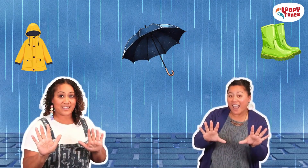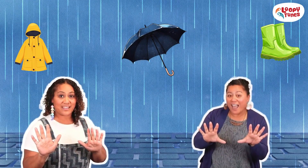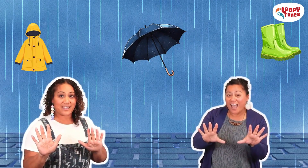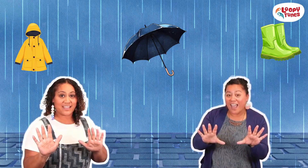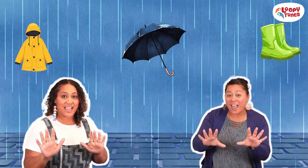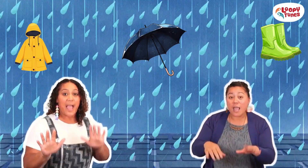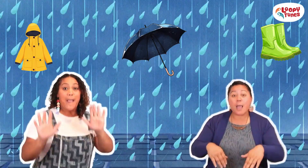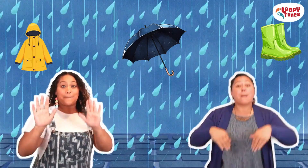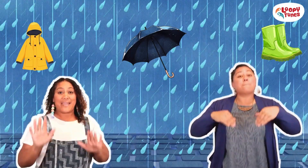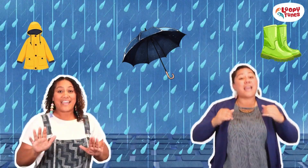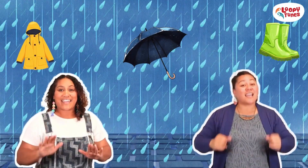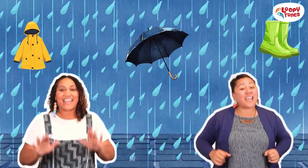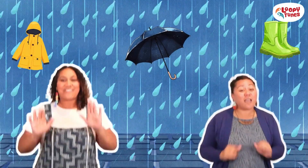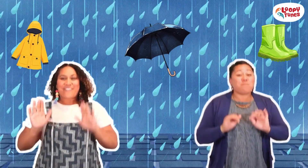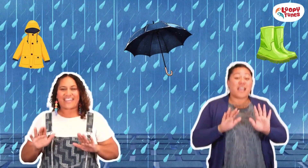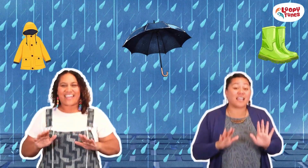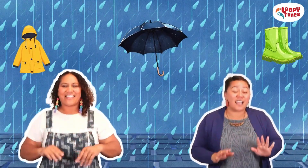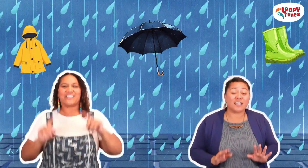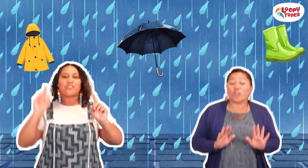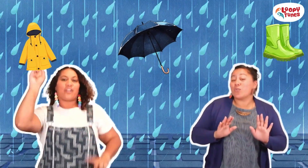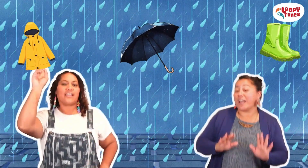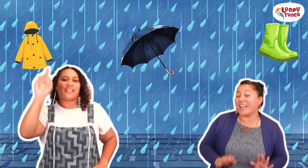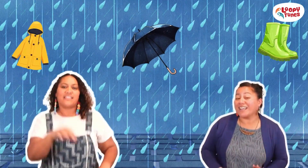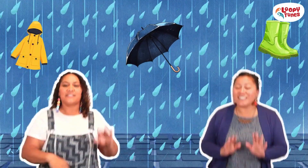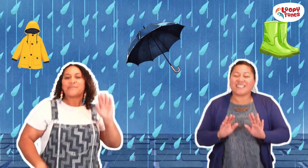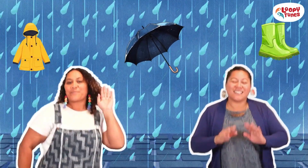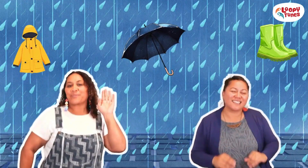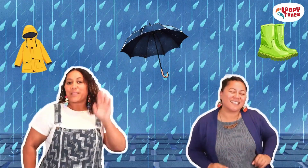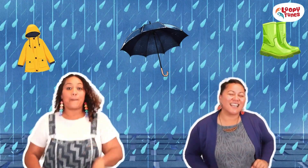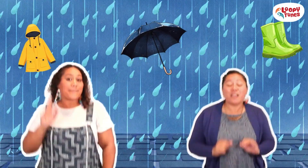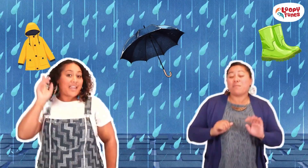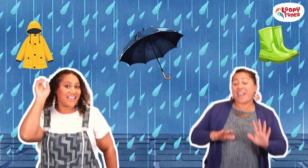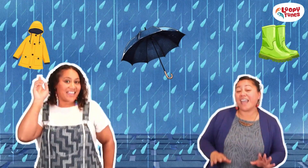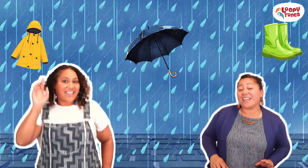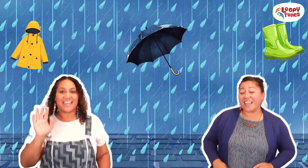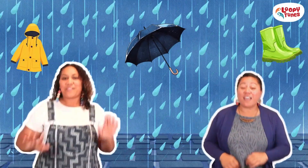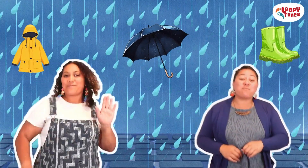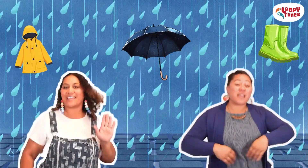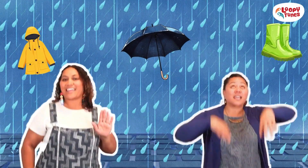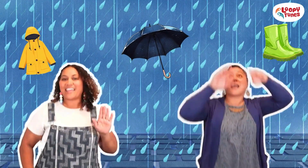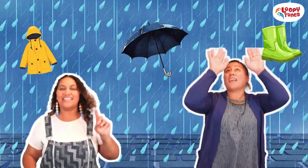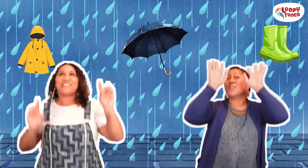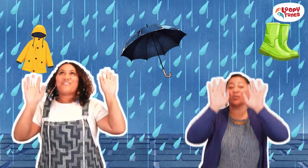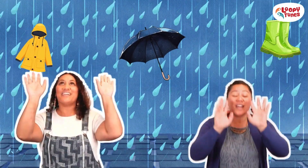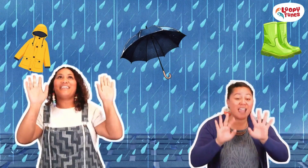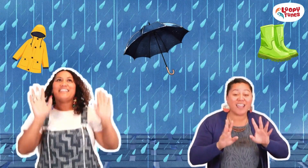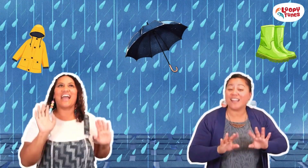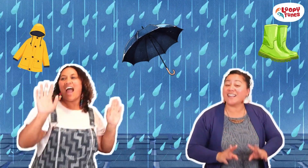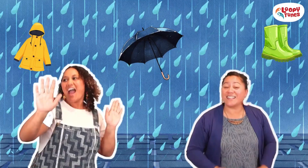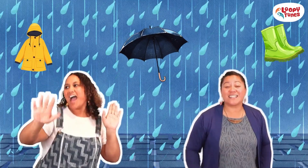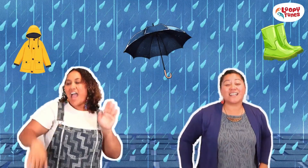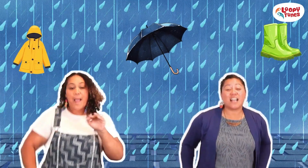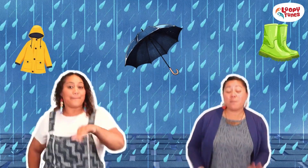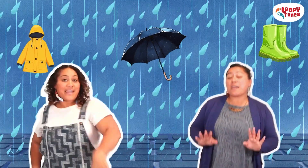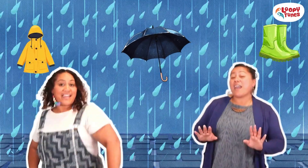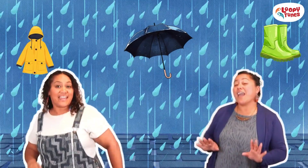stops. Peck it in the rain. Peck it in the rain.